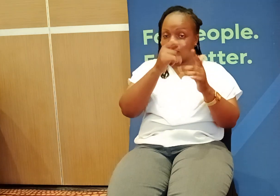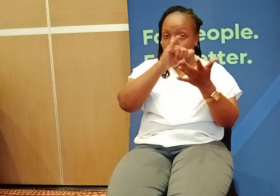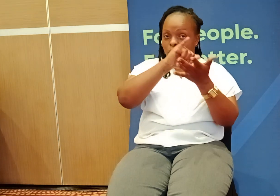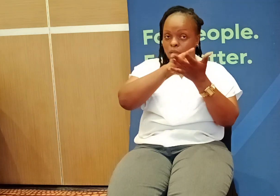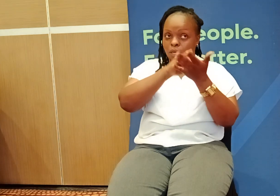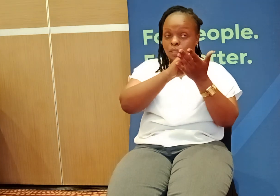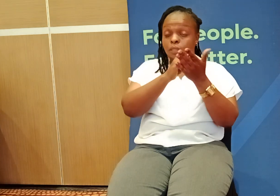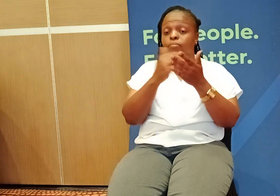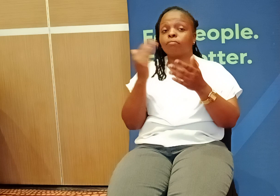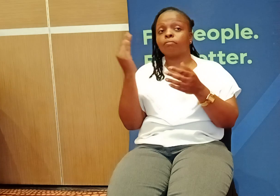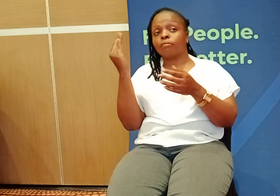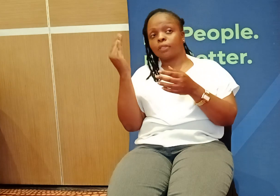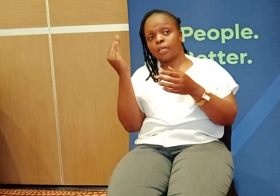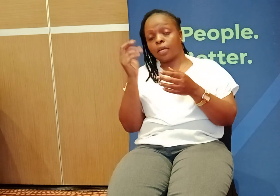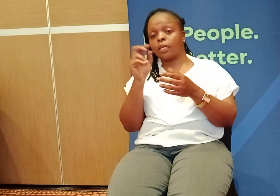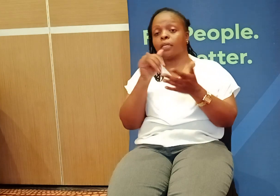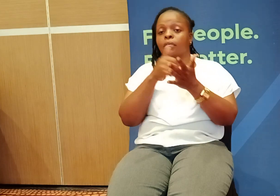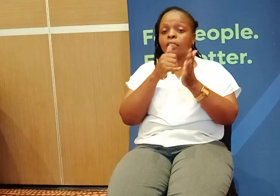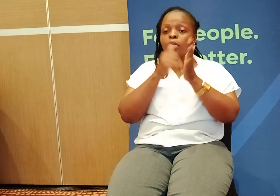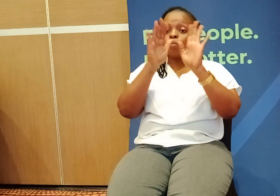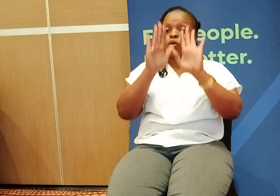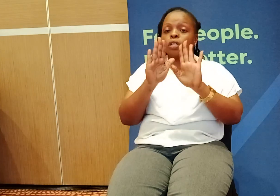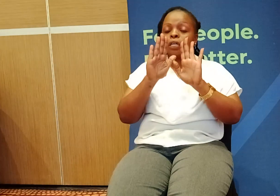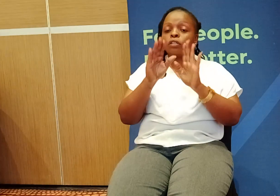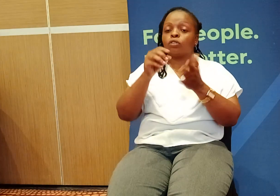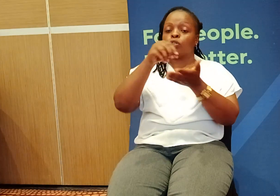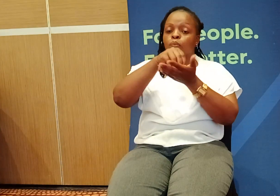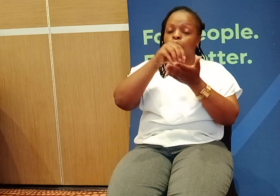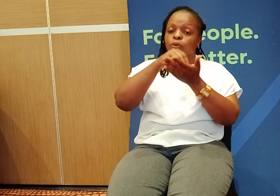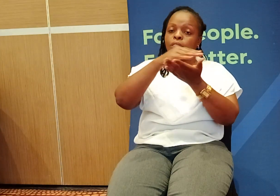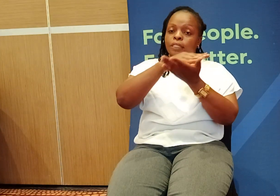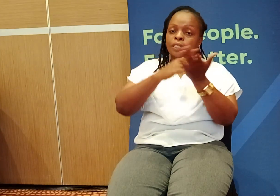it's important to just sort of put some context around that.